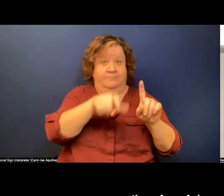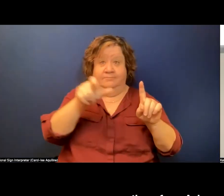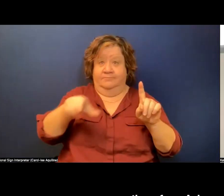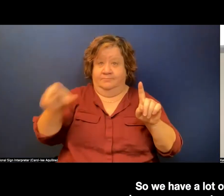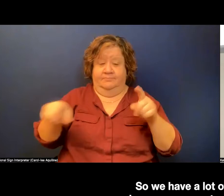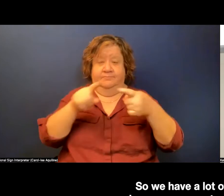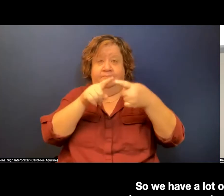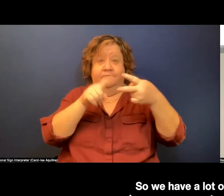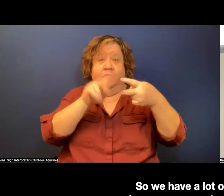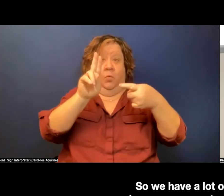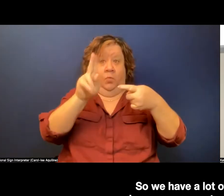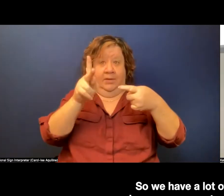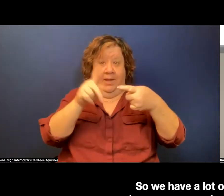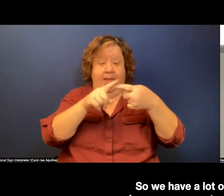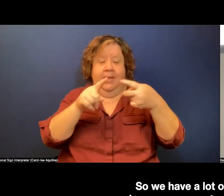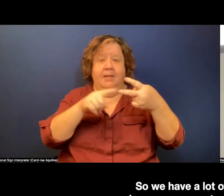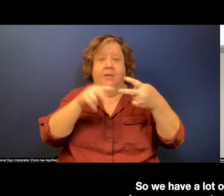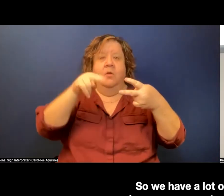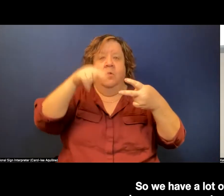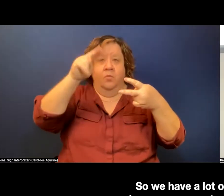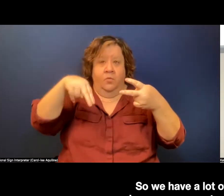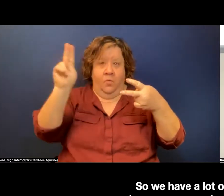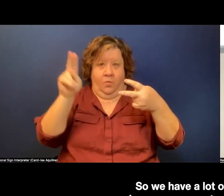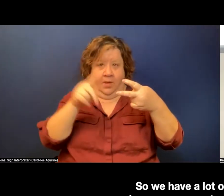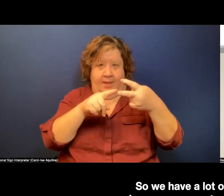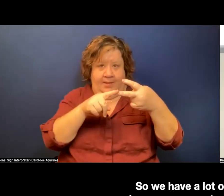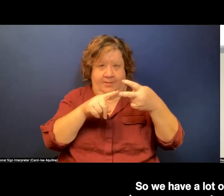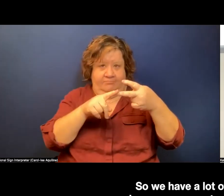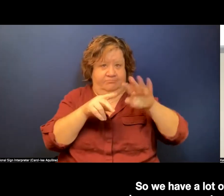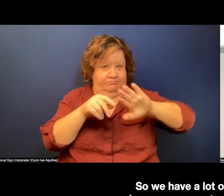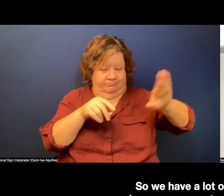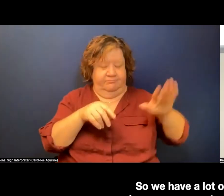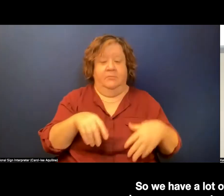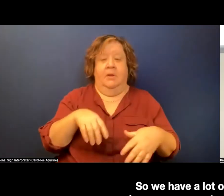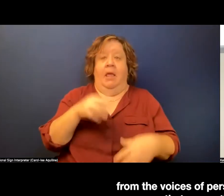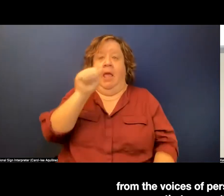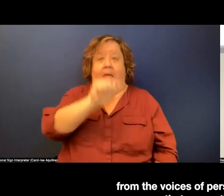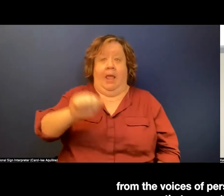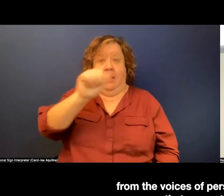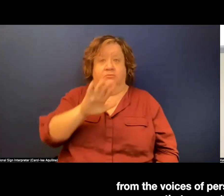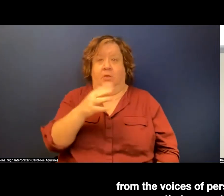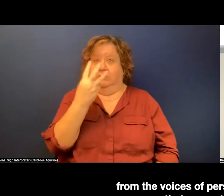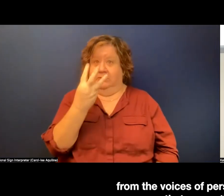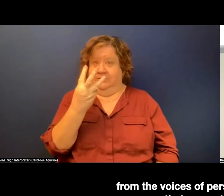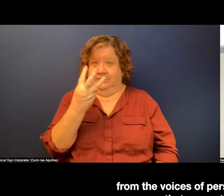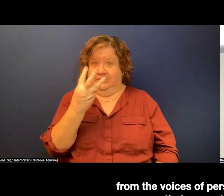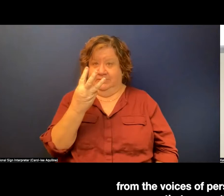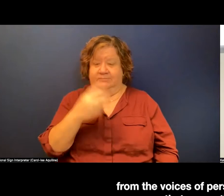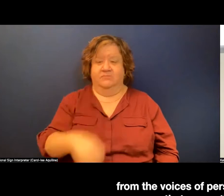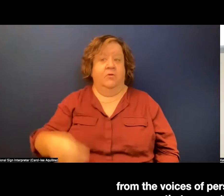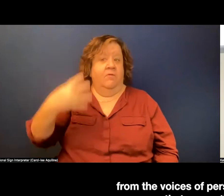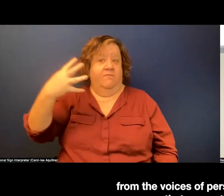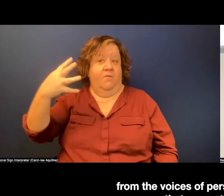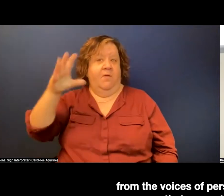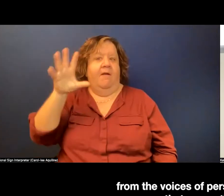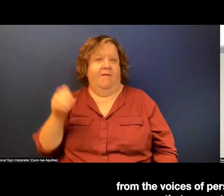4 from Africa. So we have a lot of speakers today because we want you to hear straight from the